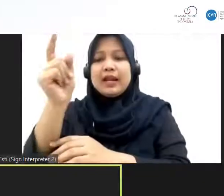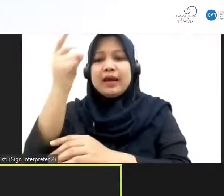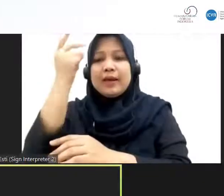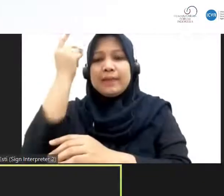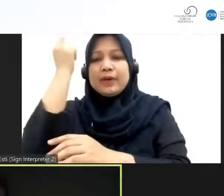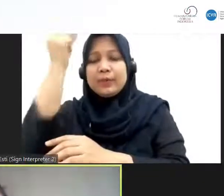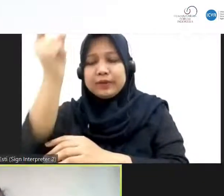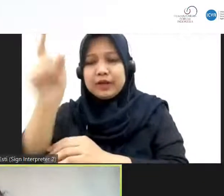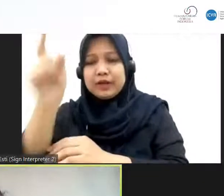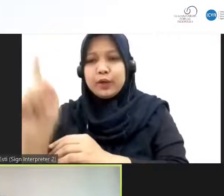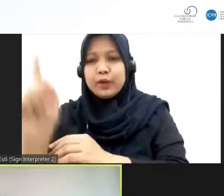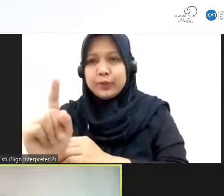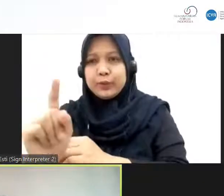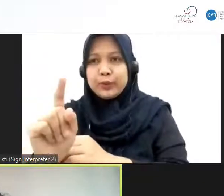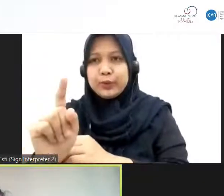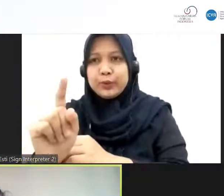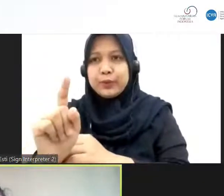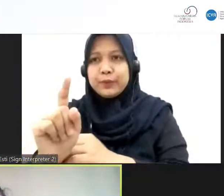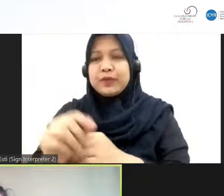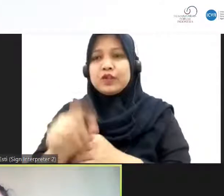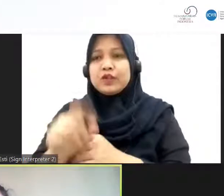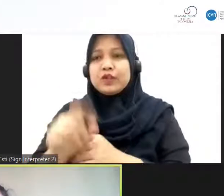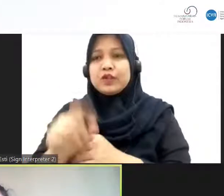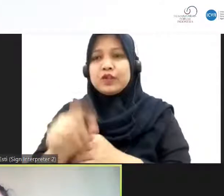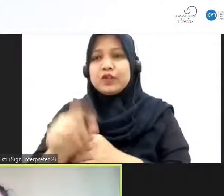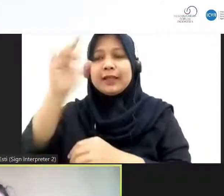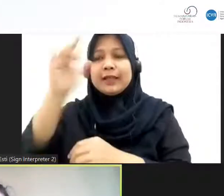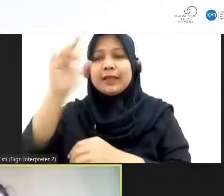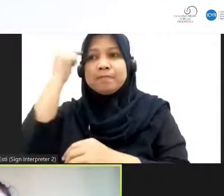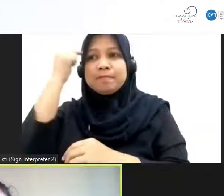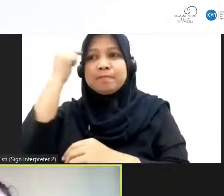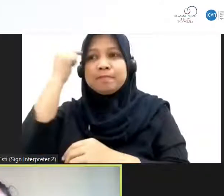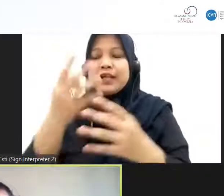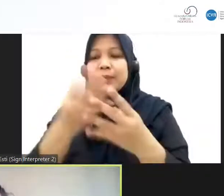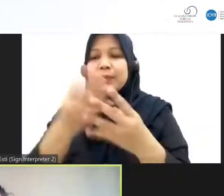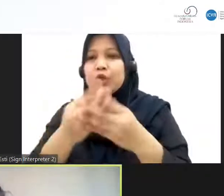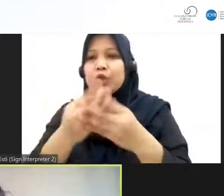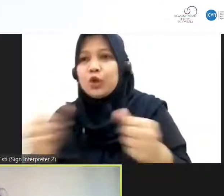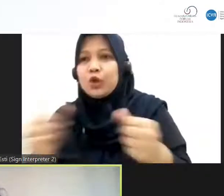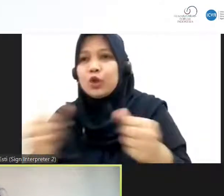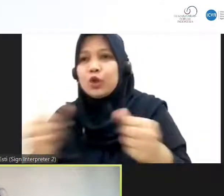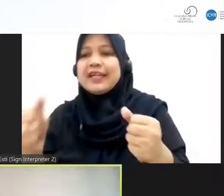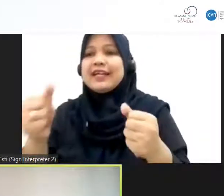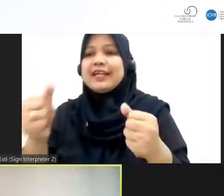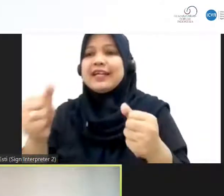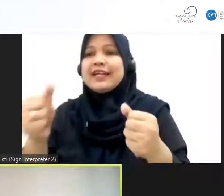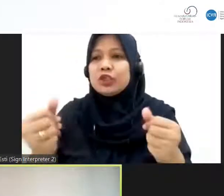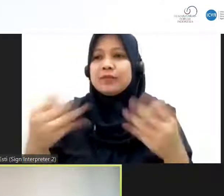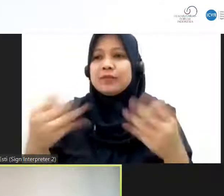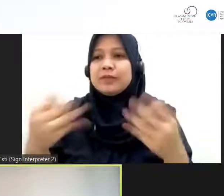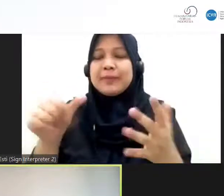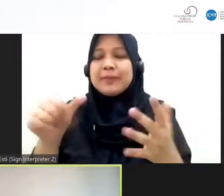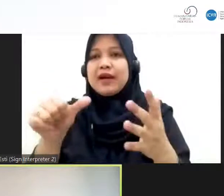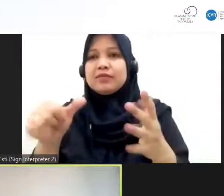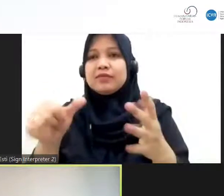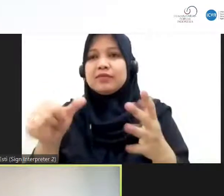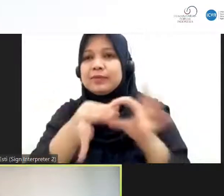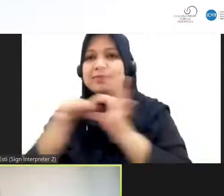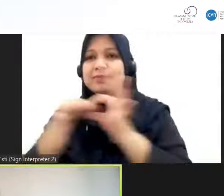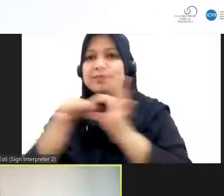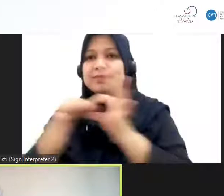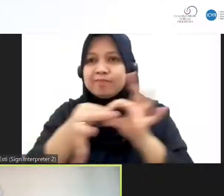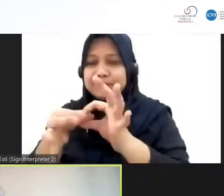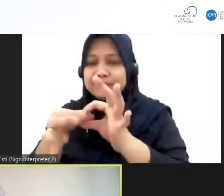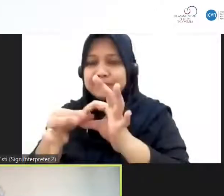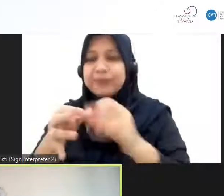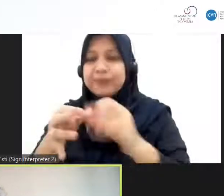beforehand, they can't be part of that solution. We've got to be able to support it and using platforms. So I think, yeah. I'm going to just, and